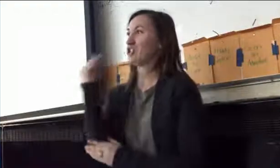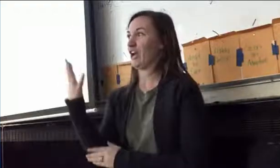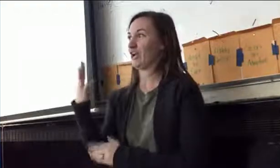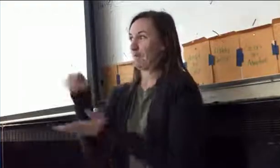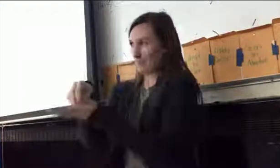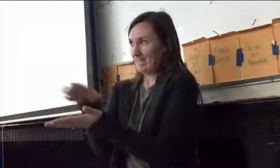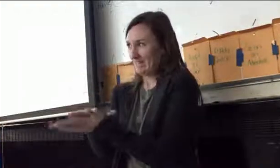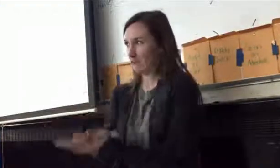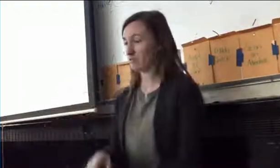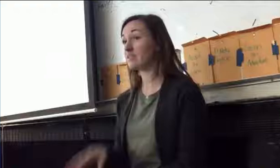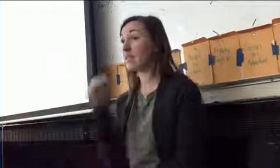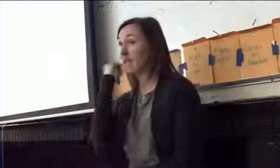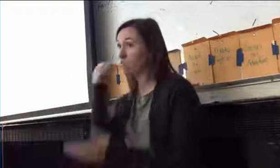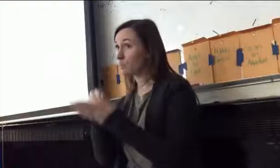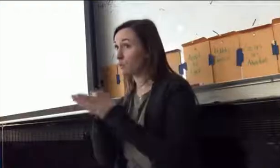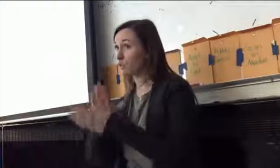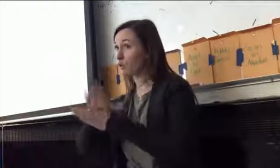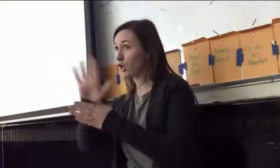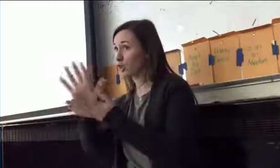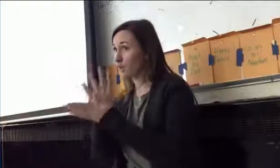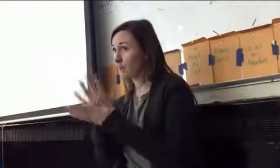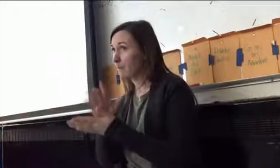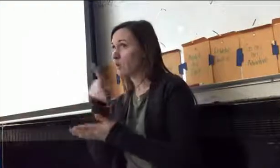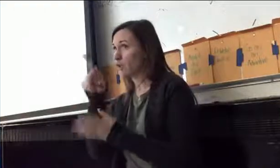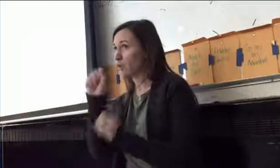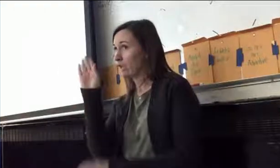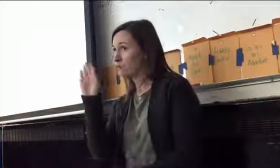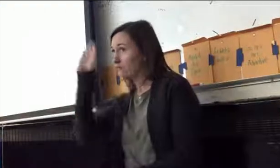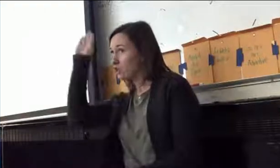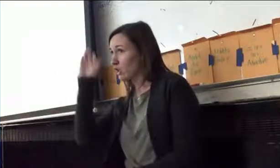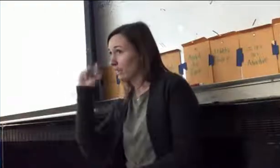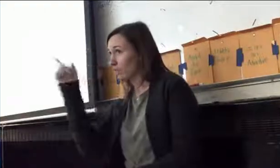If you write it down on your paper, then you could suggest it when we raise our hands.